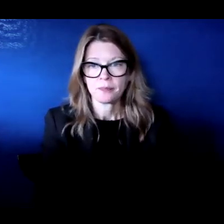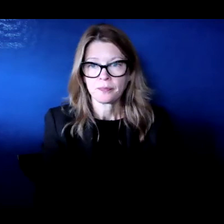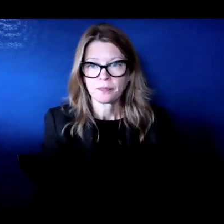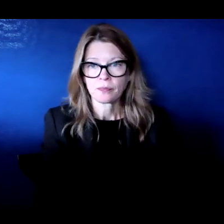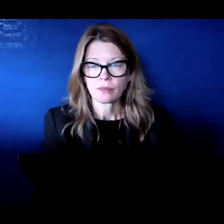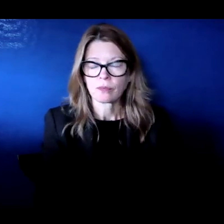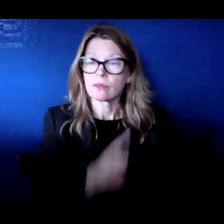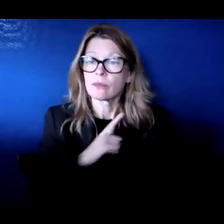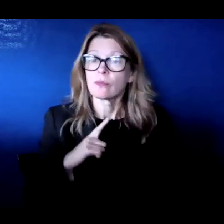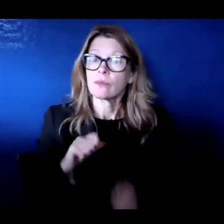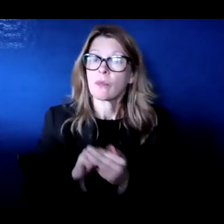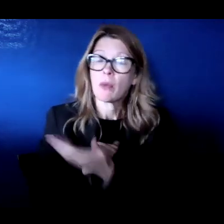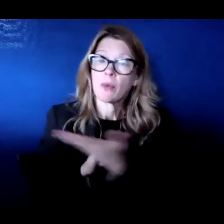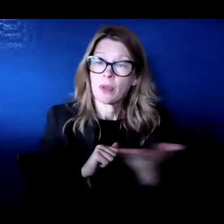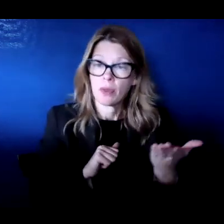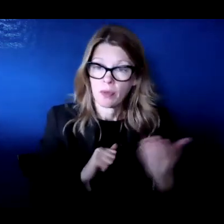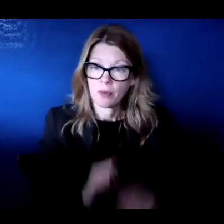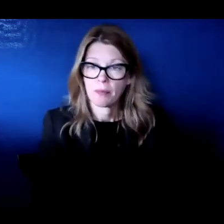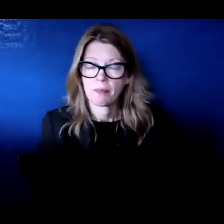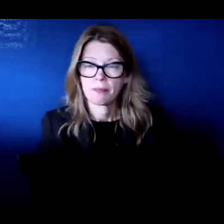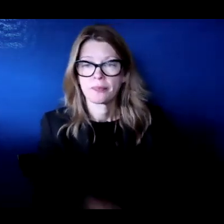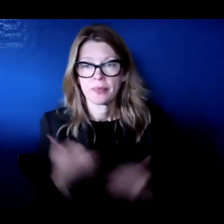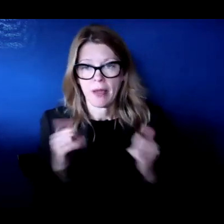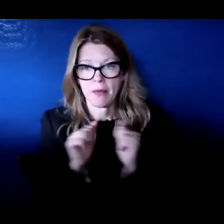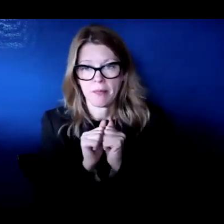The Lord be with you. Let us pray.